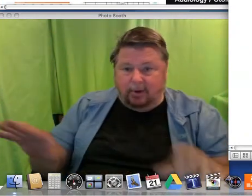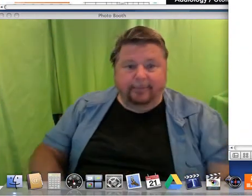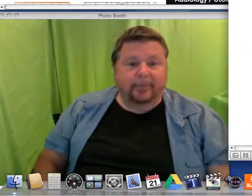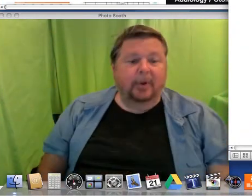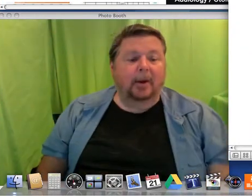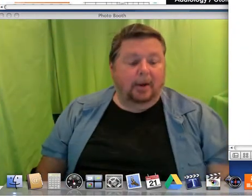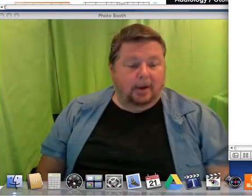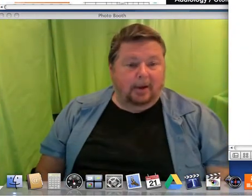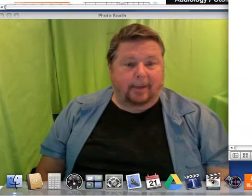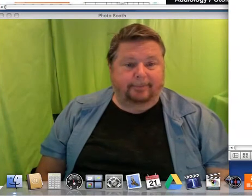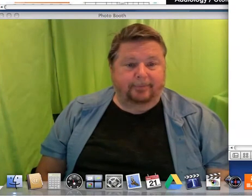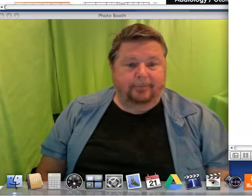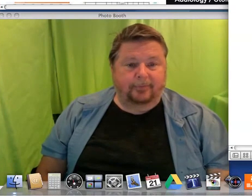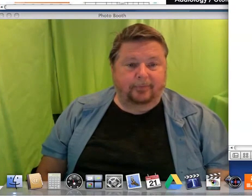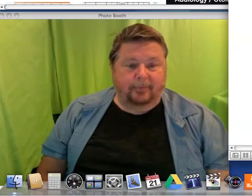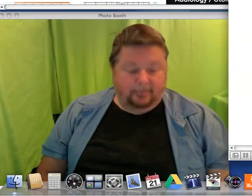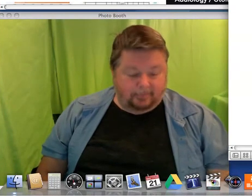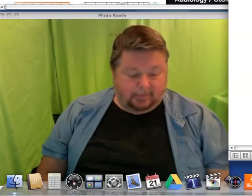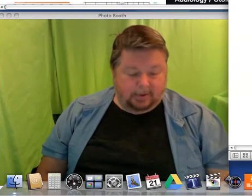away. Okay.